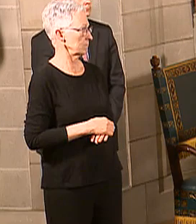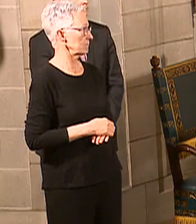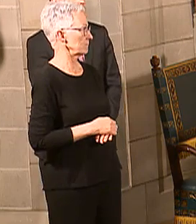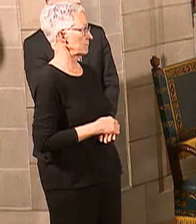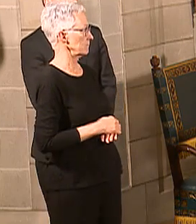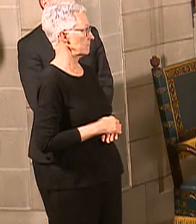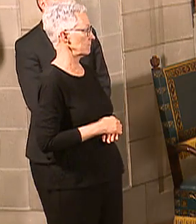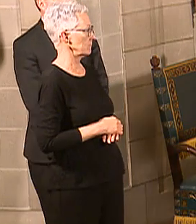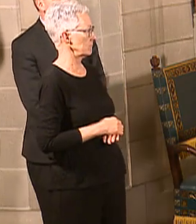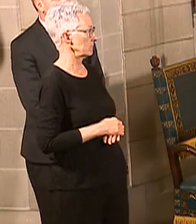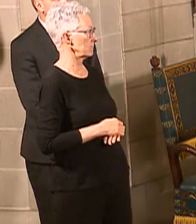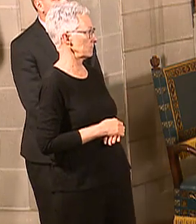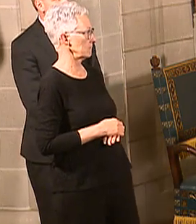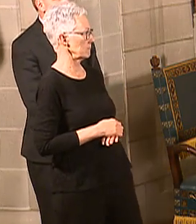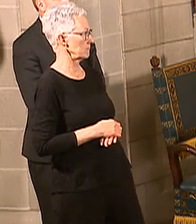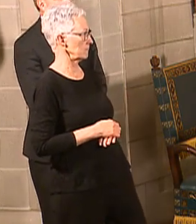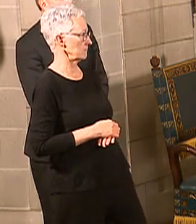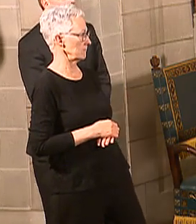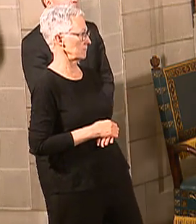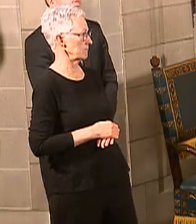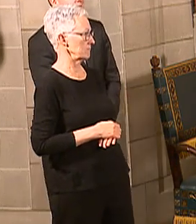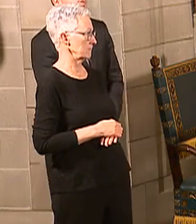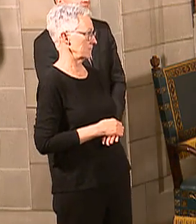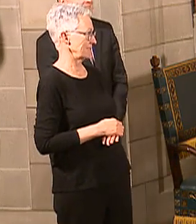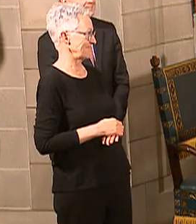Can I step in and take this one, Gary, since I just got my blood drive?